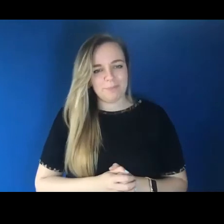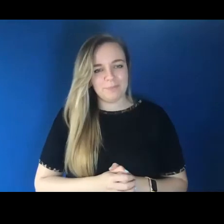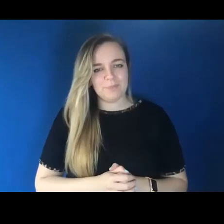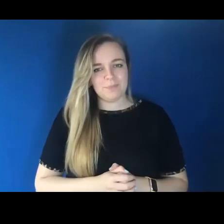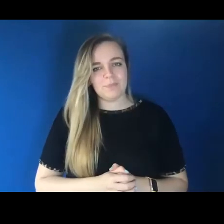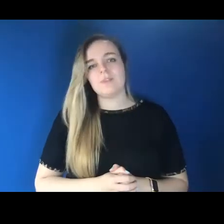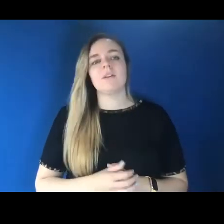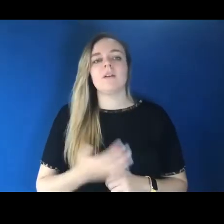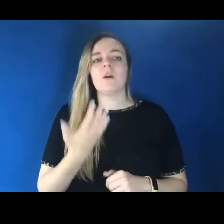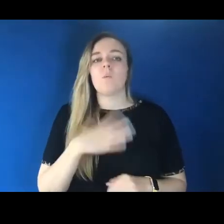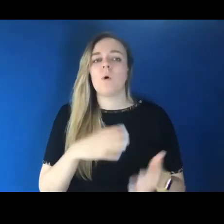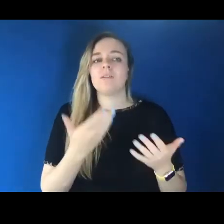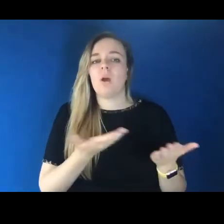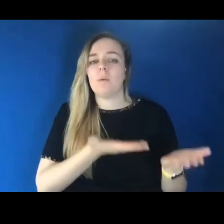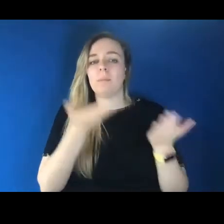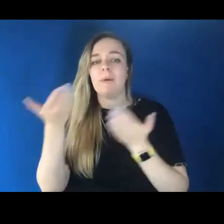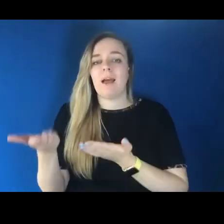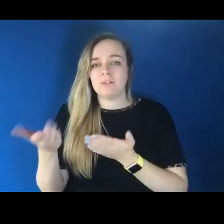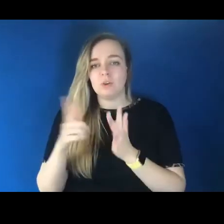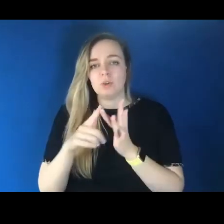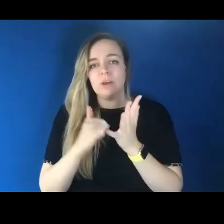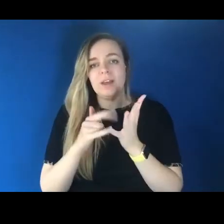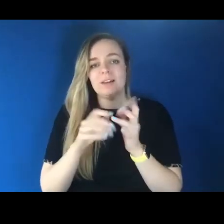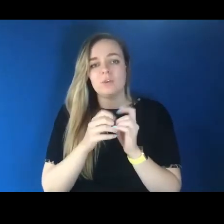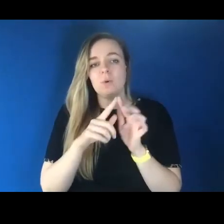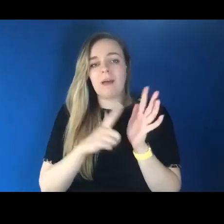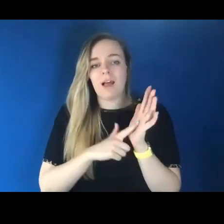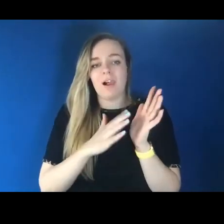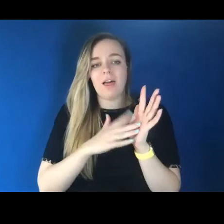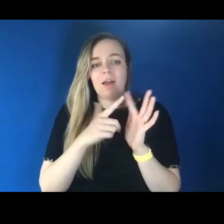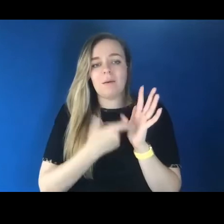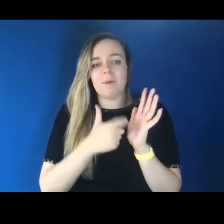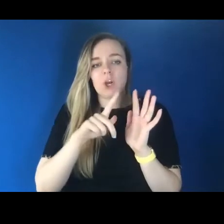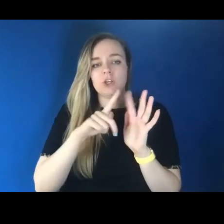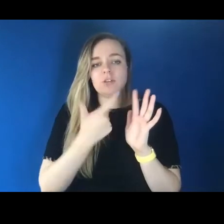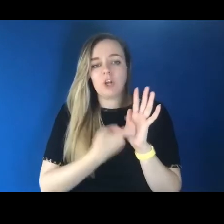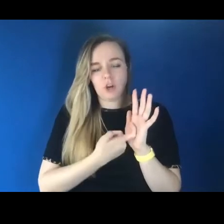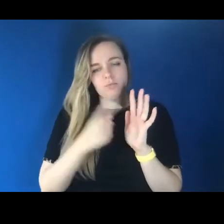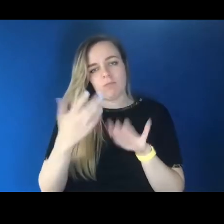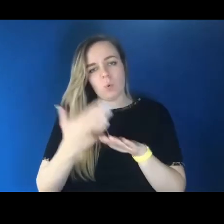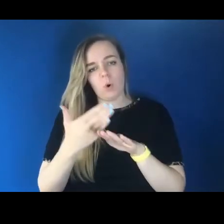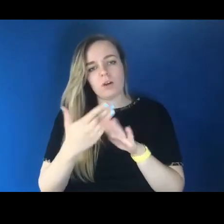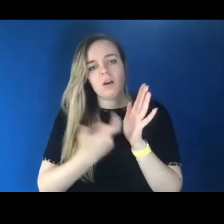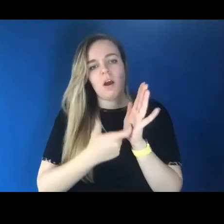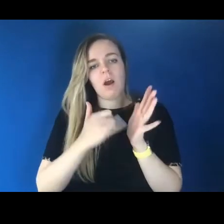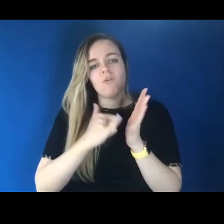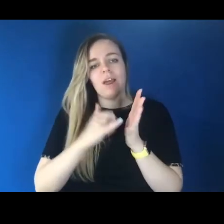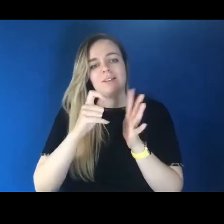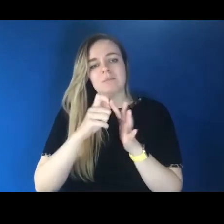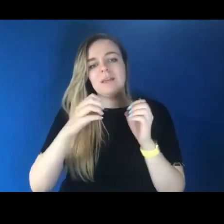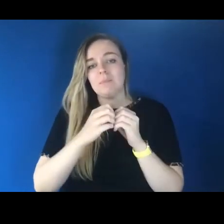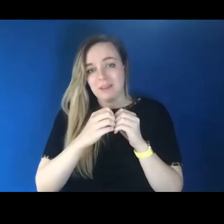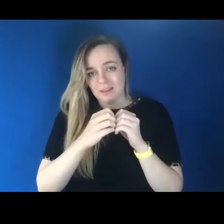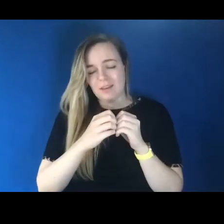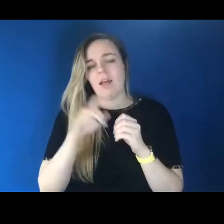I'd like to pass on now to Isobel Mercer. Isobel works at the RSPB, and they have